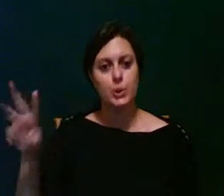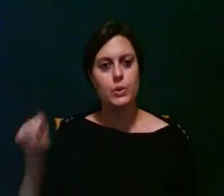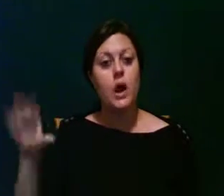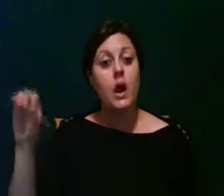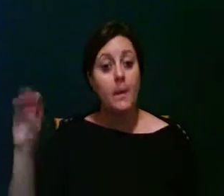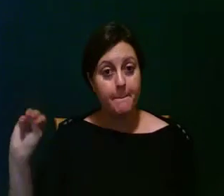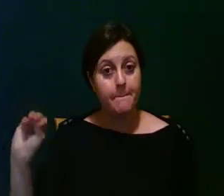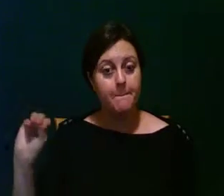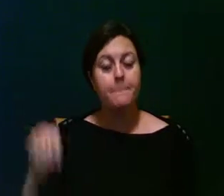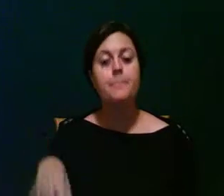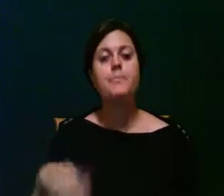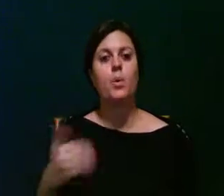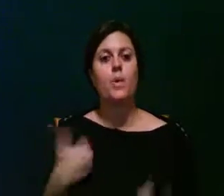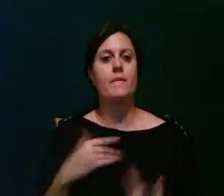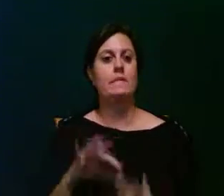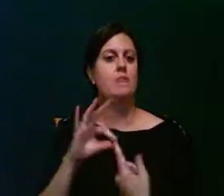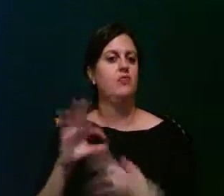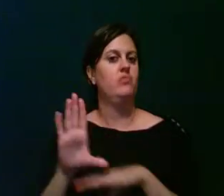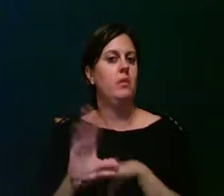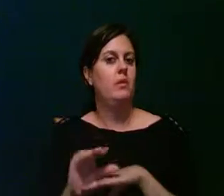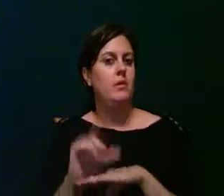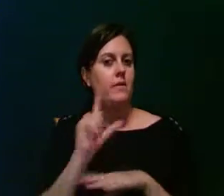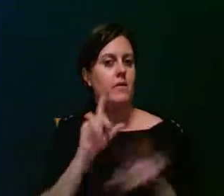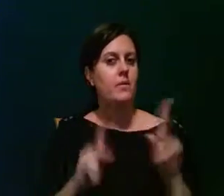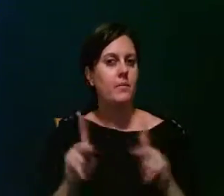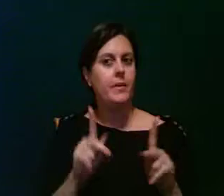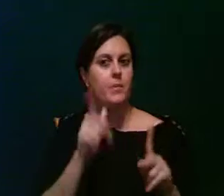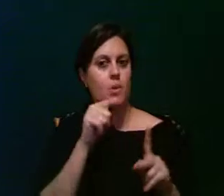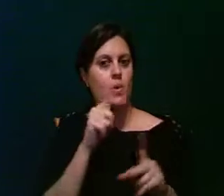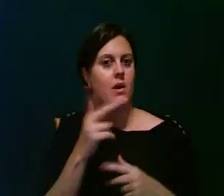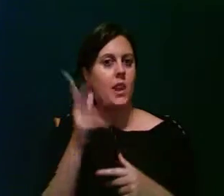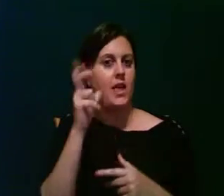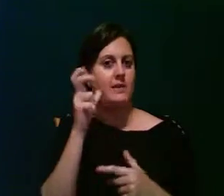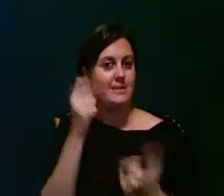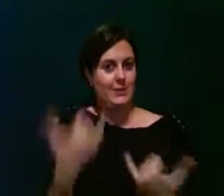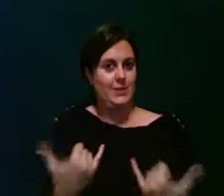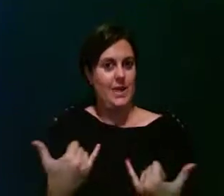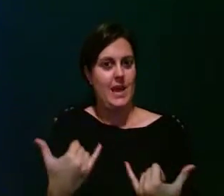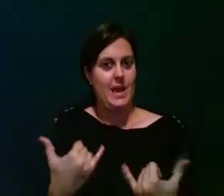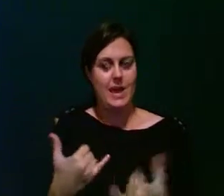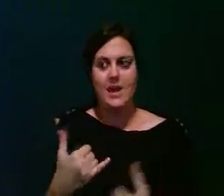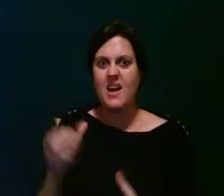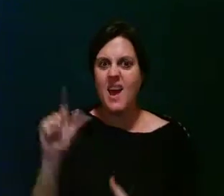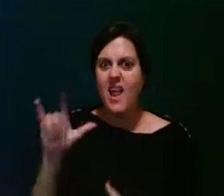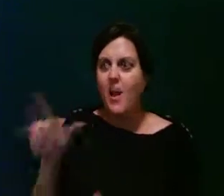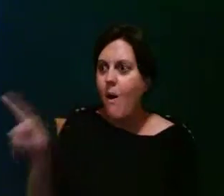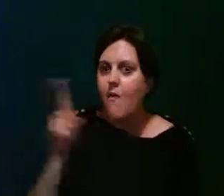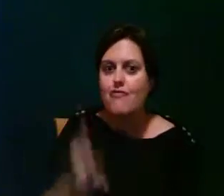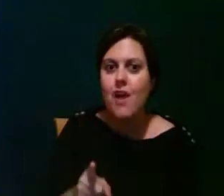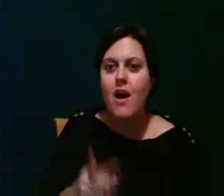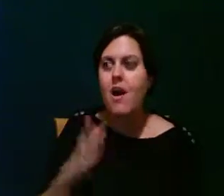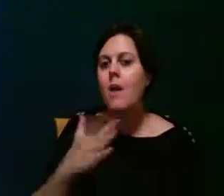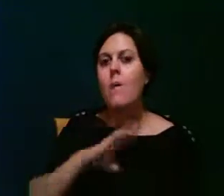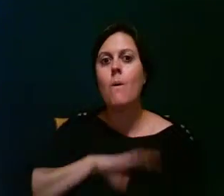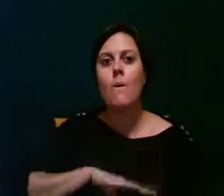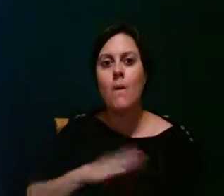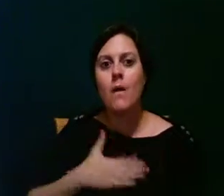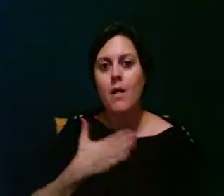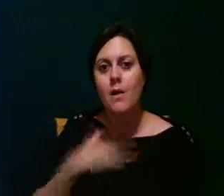who are talking to us today specifically. Oh, that's right. And I'm so excited there is you a brought coupon. that up. I didn't want to